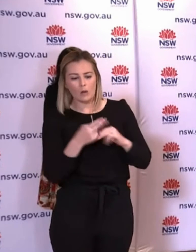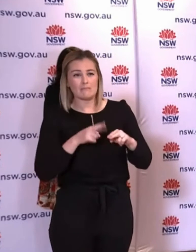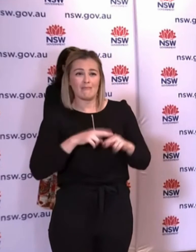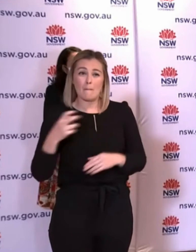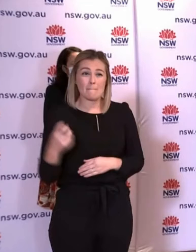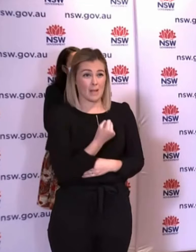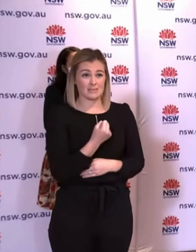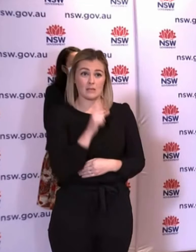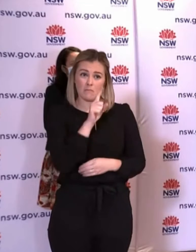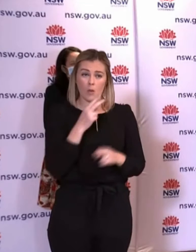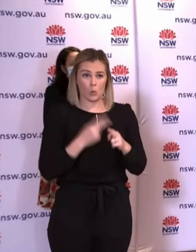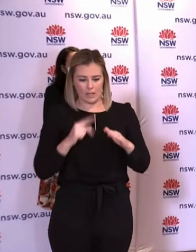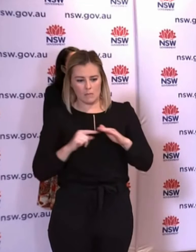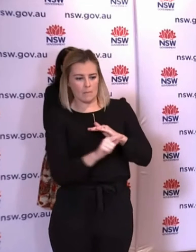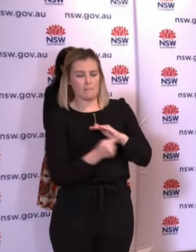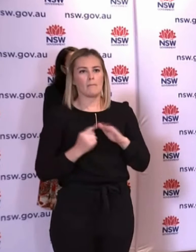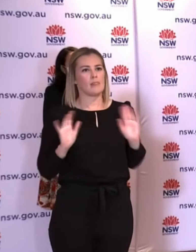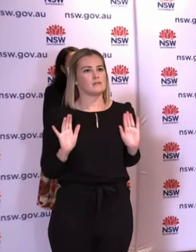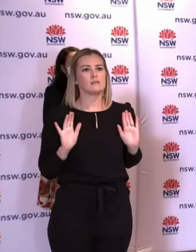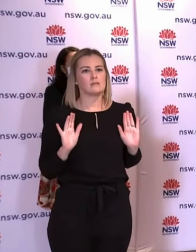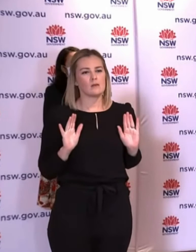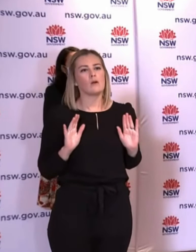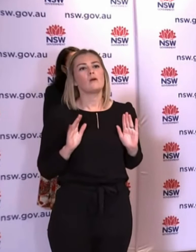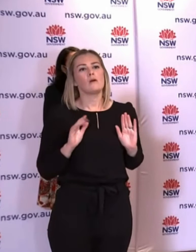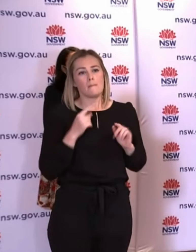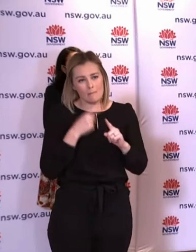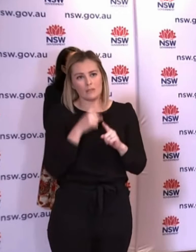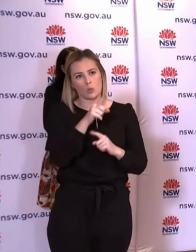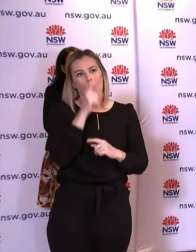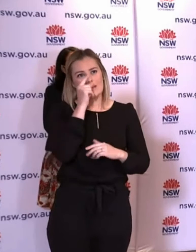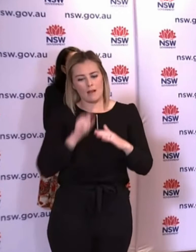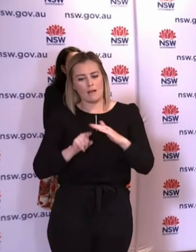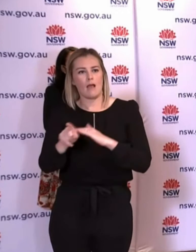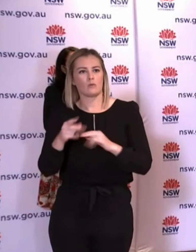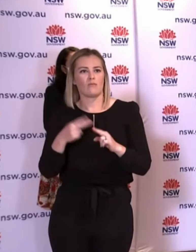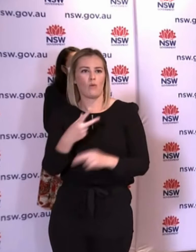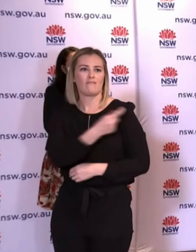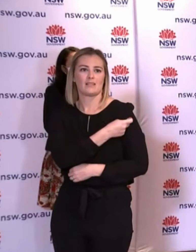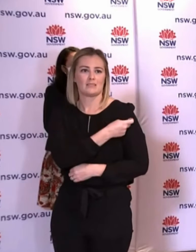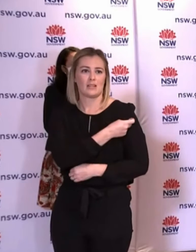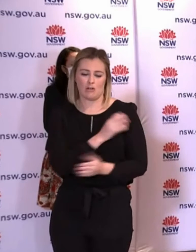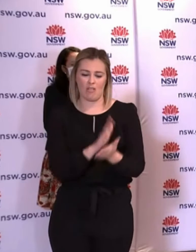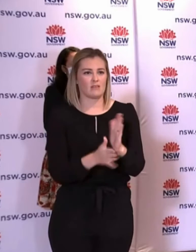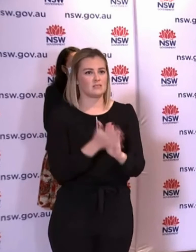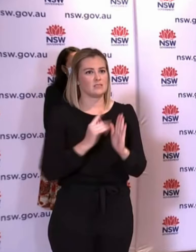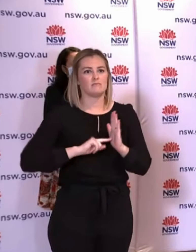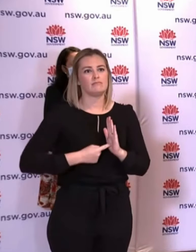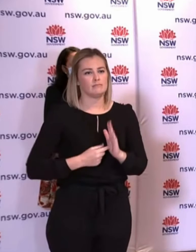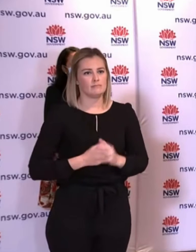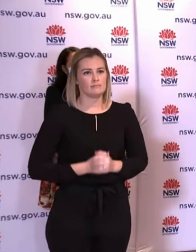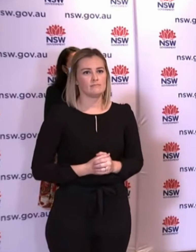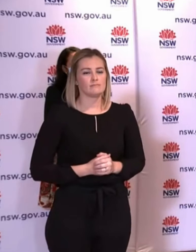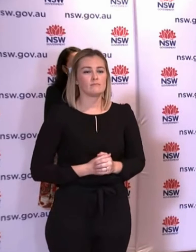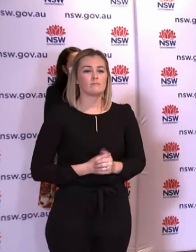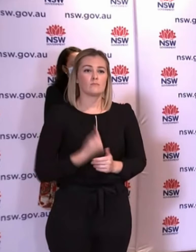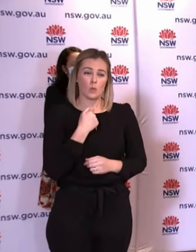very familiar with, or go out to get vaccinated. Please go and get vaccinated. We want to drive our vaccination